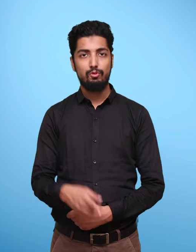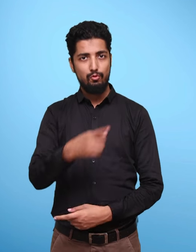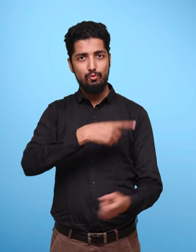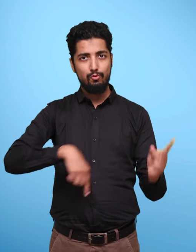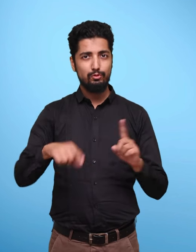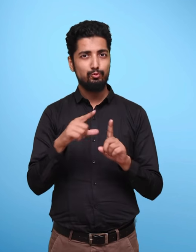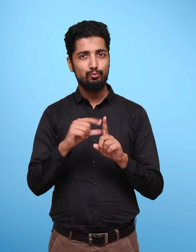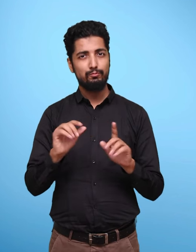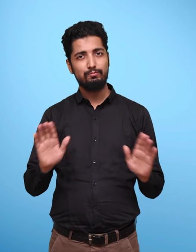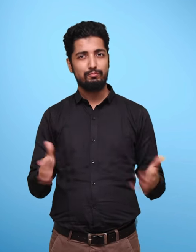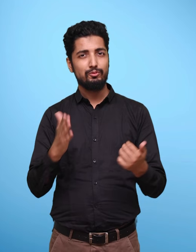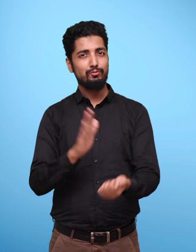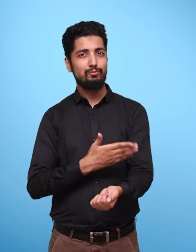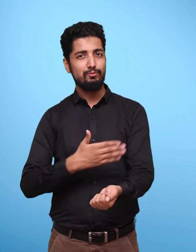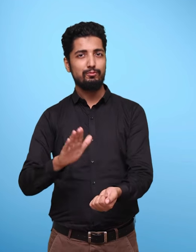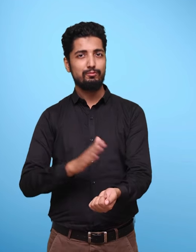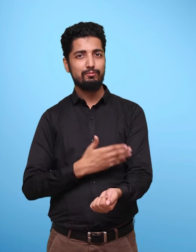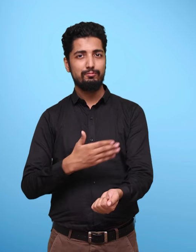Let us sing.